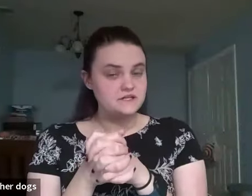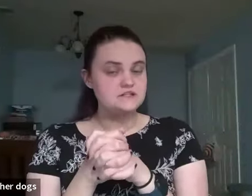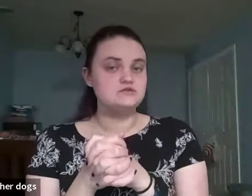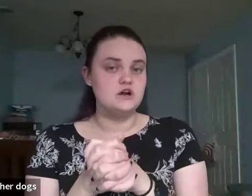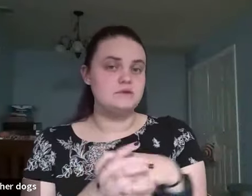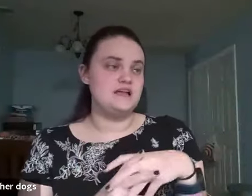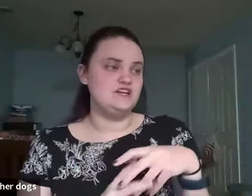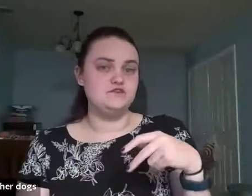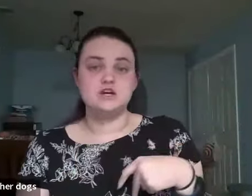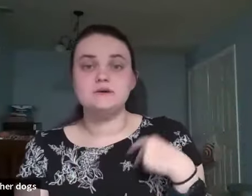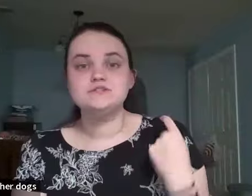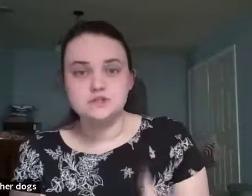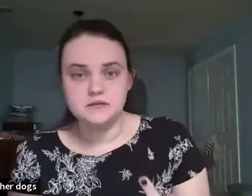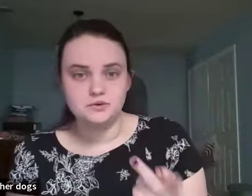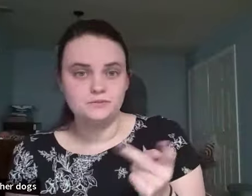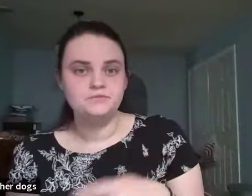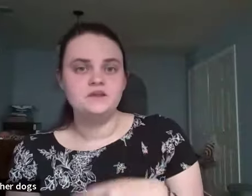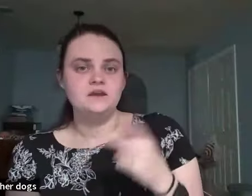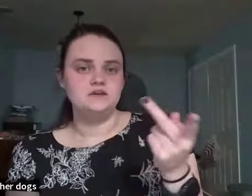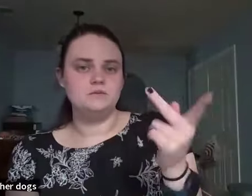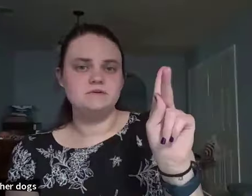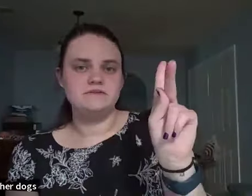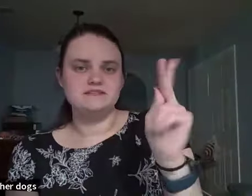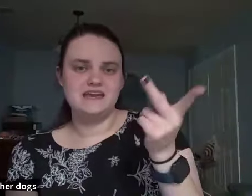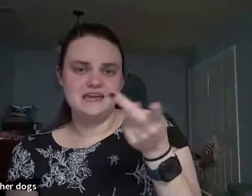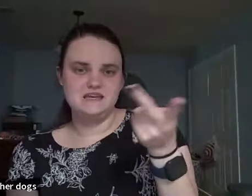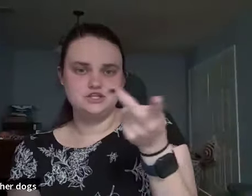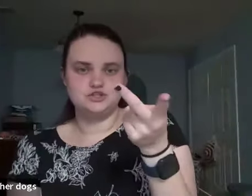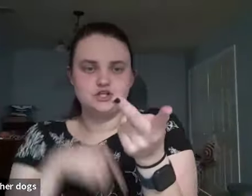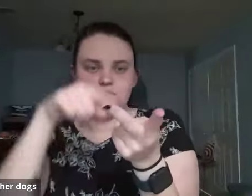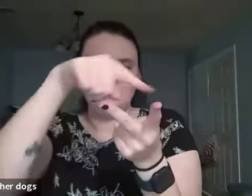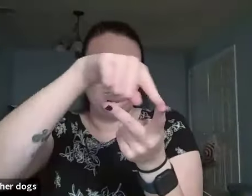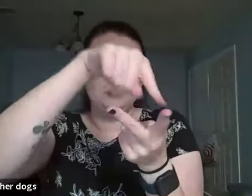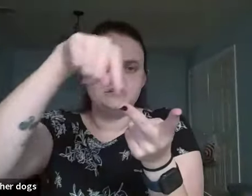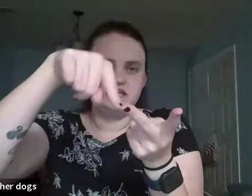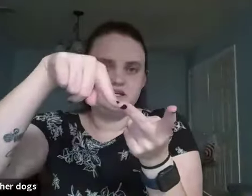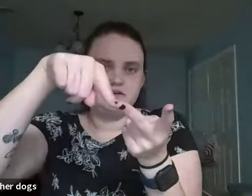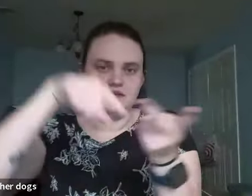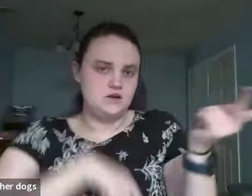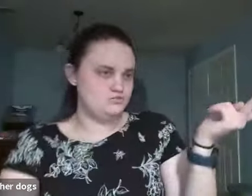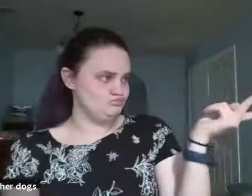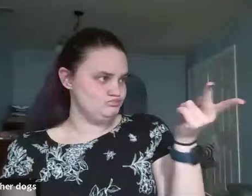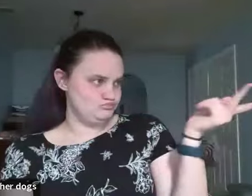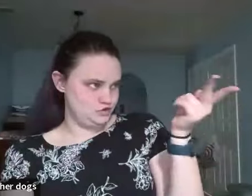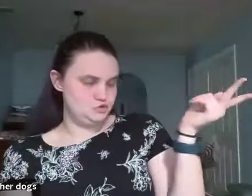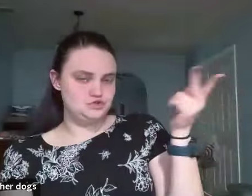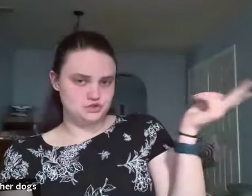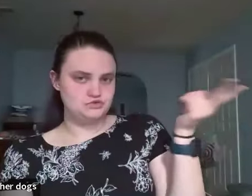specific. So talking about like if you're talking about two people, you almost make this K because you're showing one person here and there. You two,